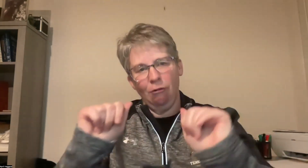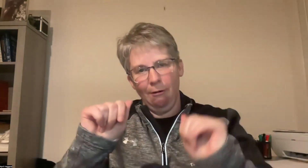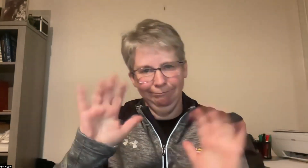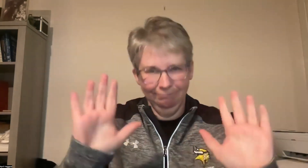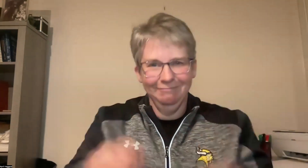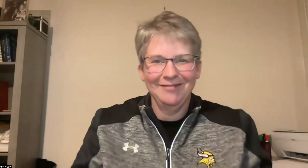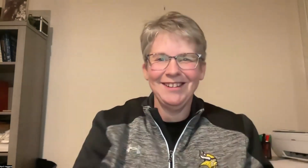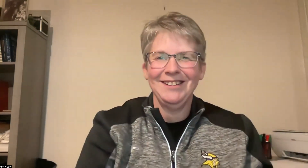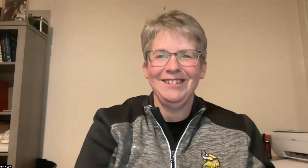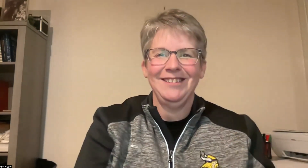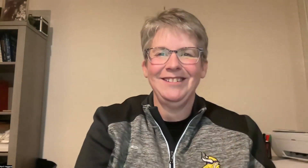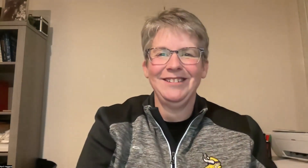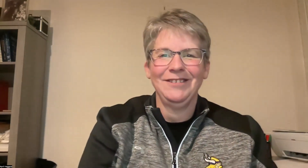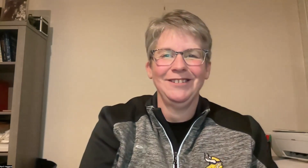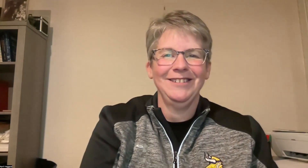All right, very good. Okay, well, thank you for trying.